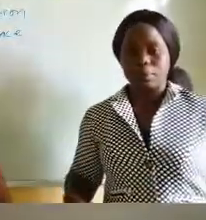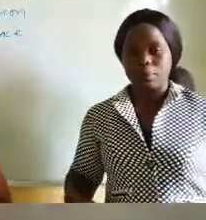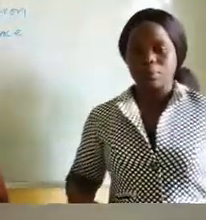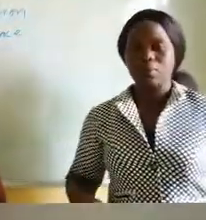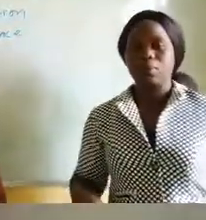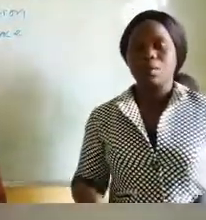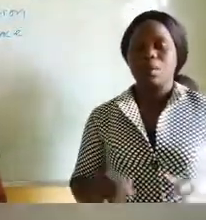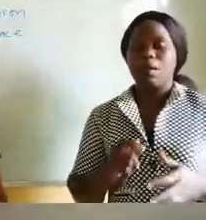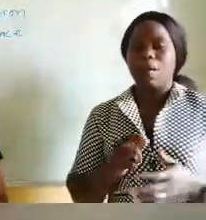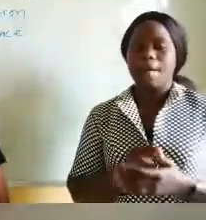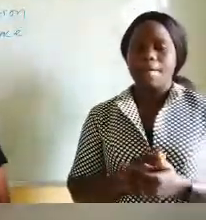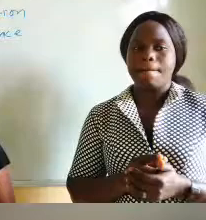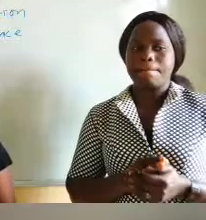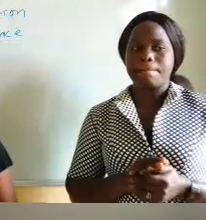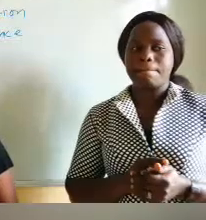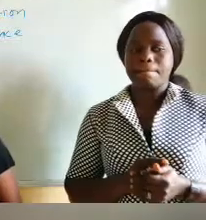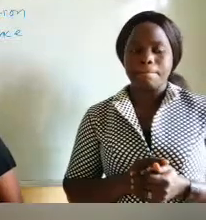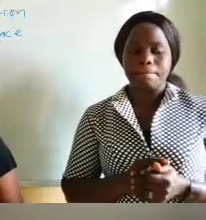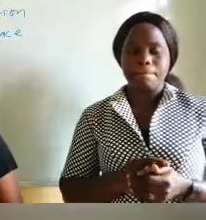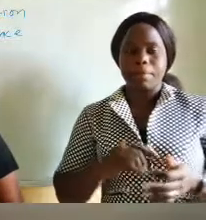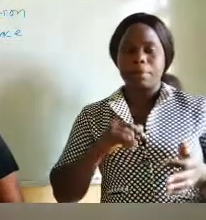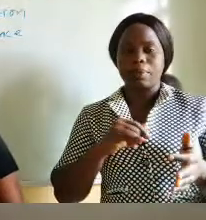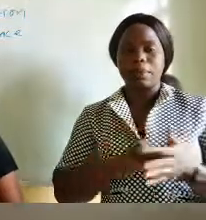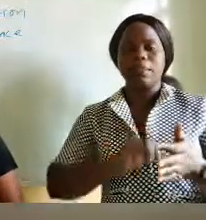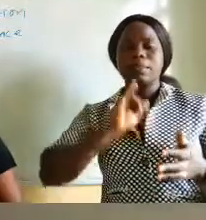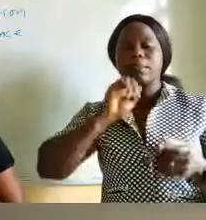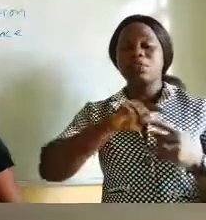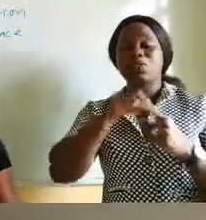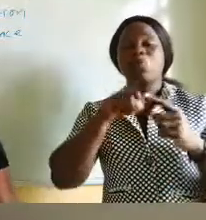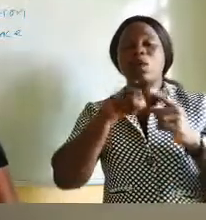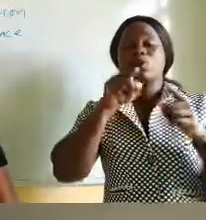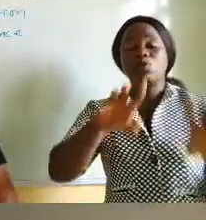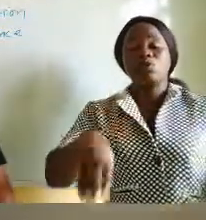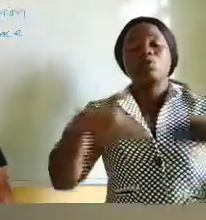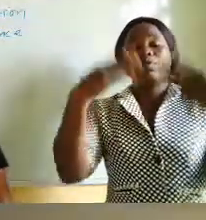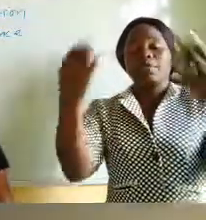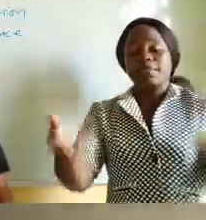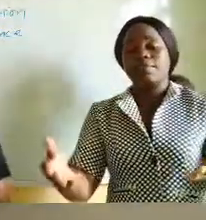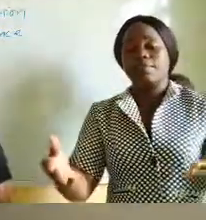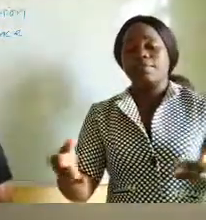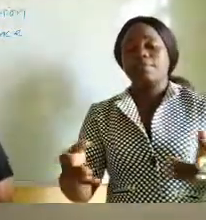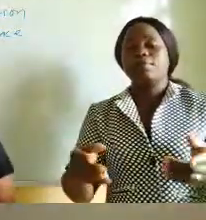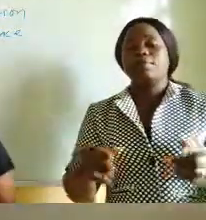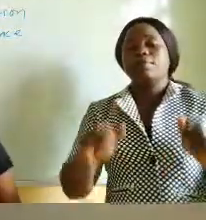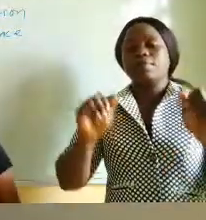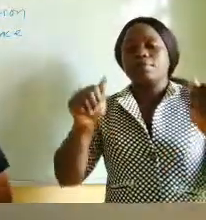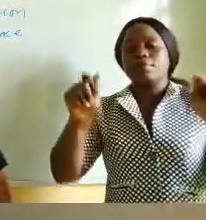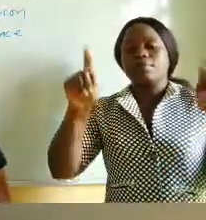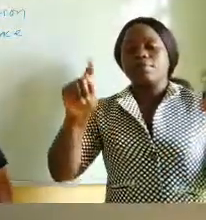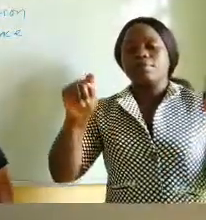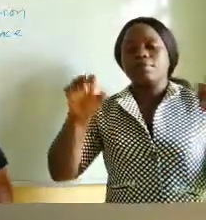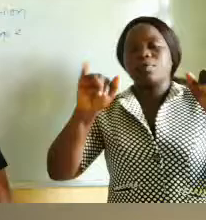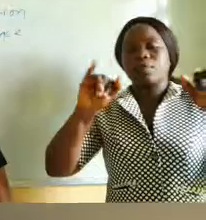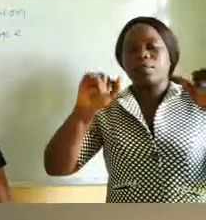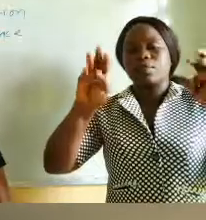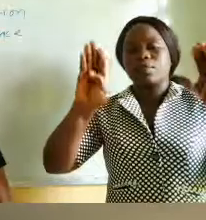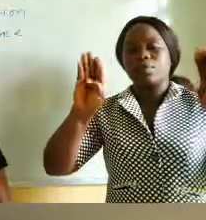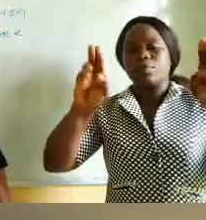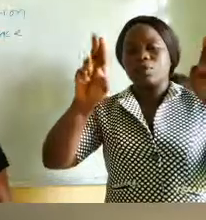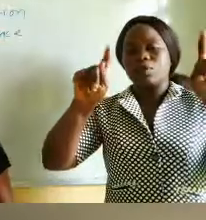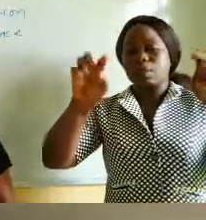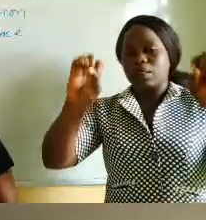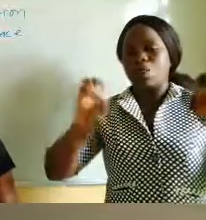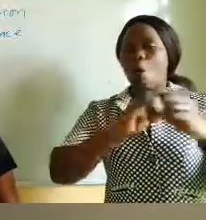is personification? Personification is when you give the attributes or the characteristics of